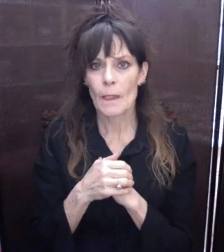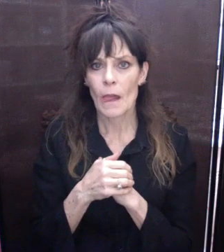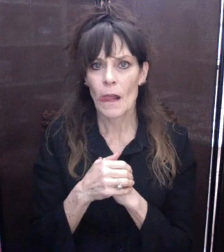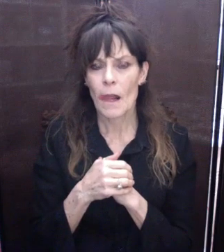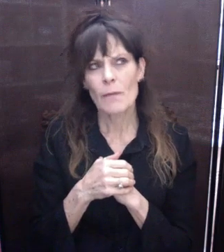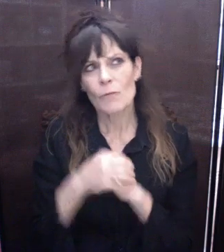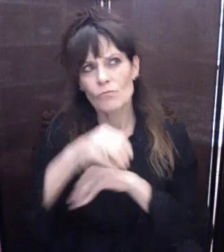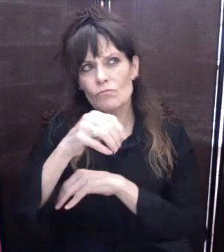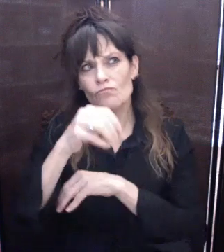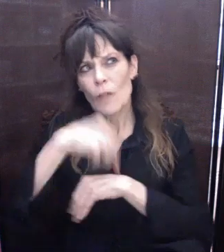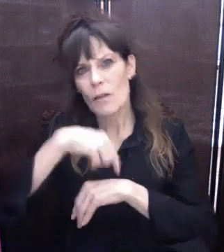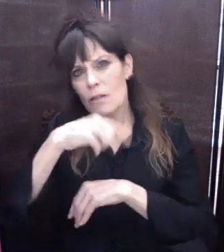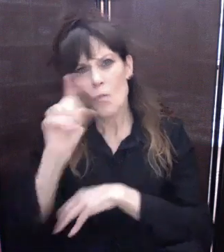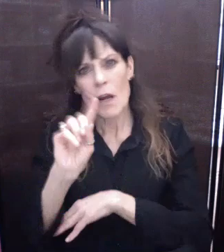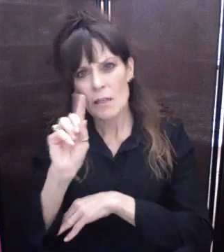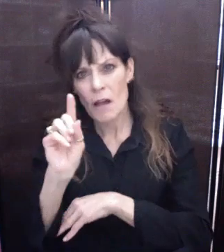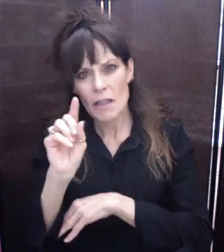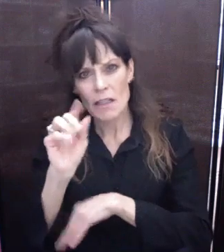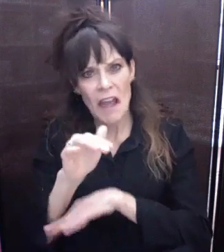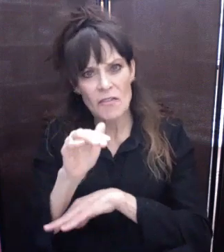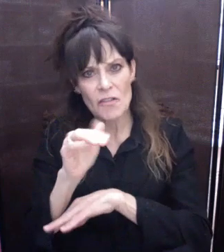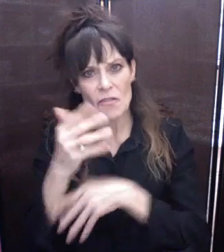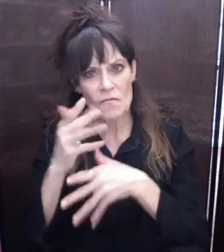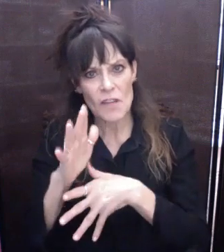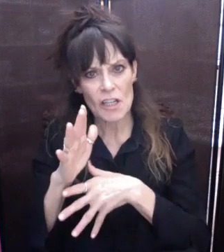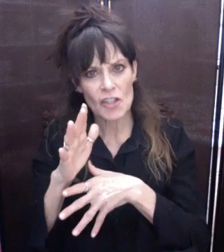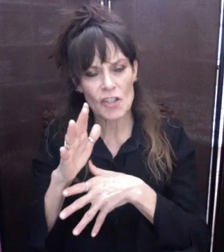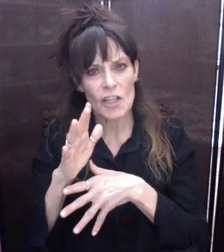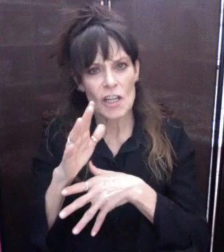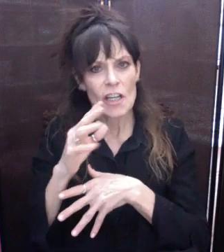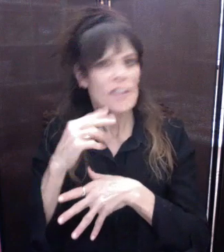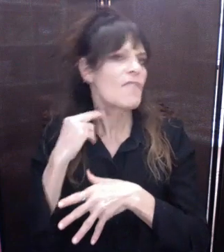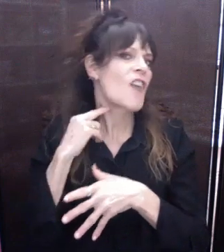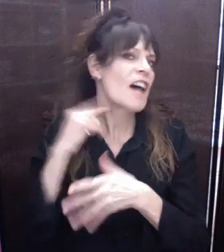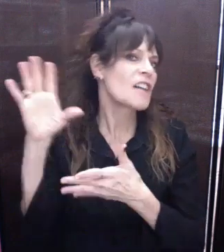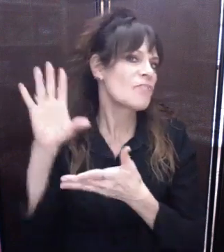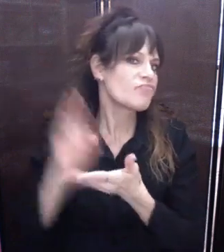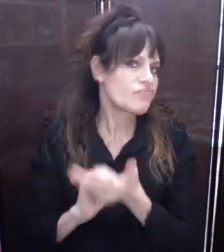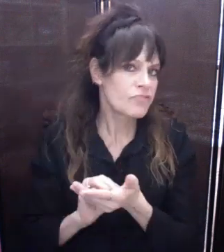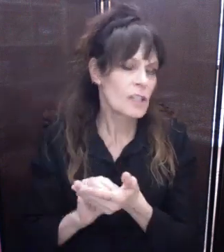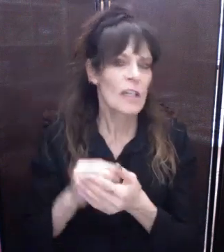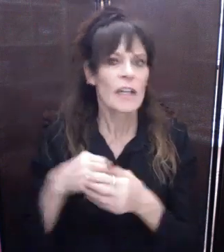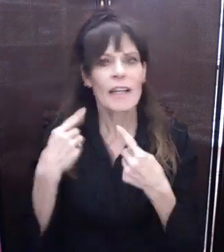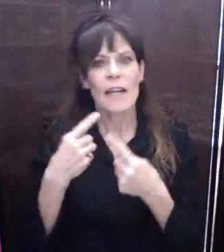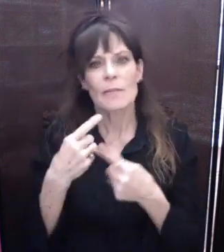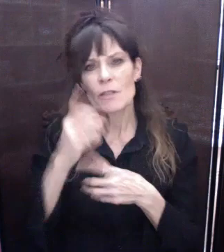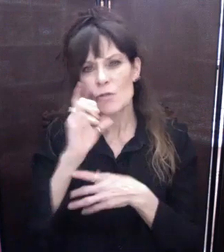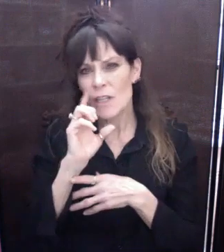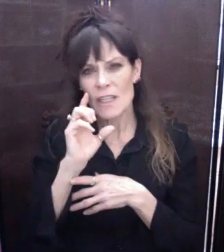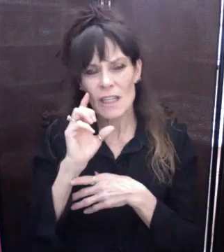in the afternoon and finished the last bottle of vodka I had. And I'd been drinking handles of vodka